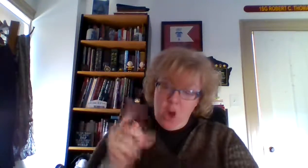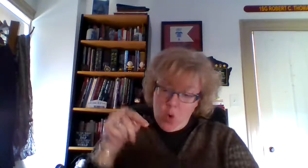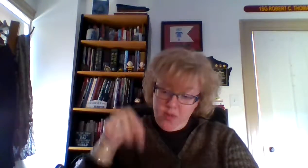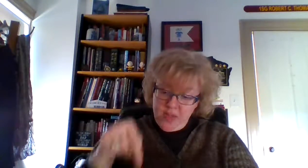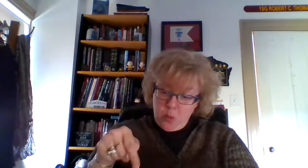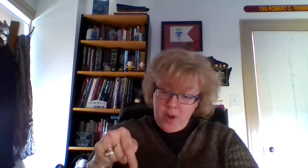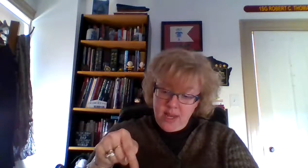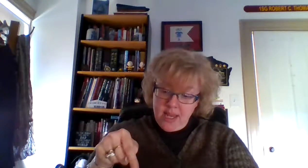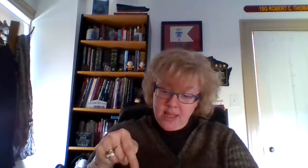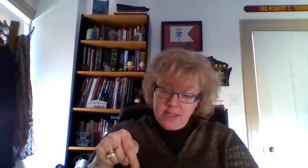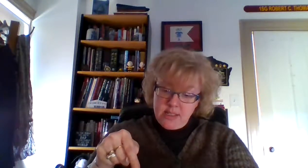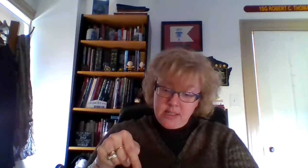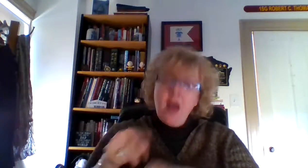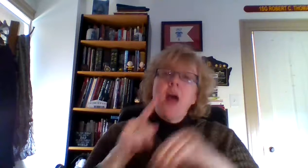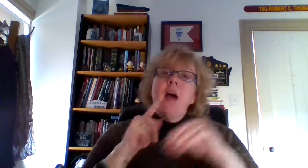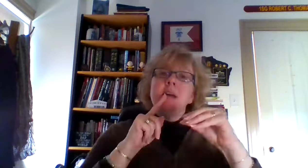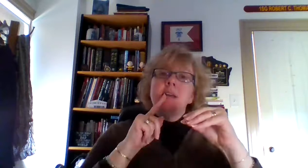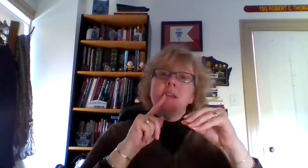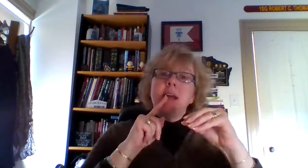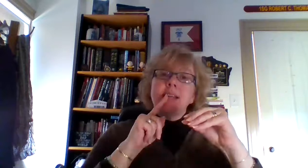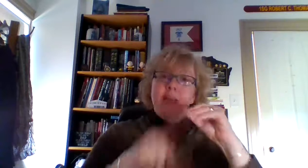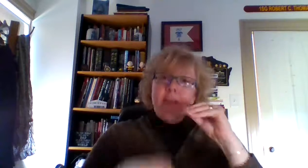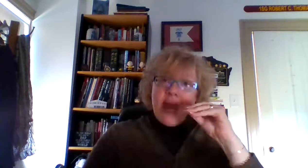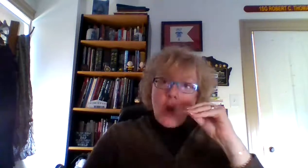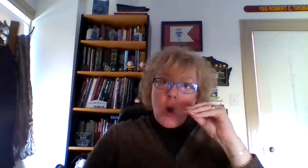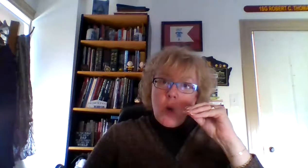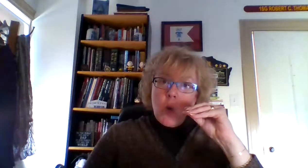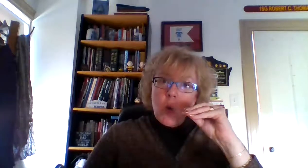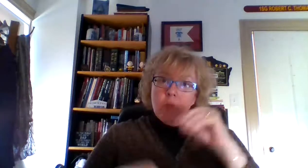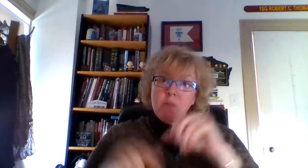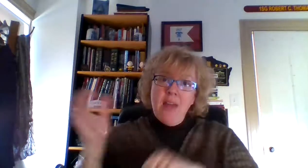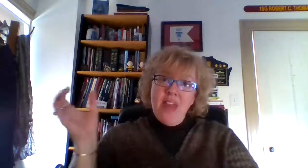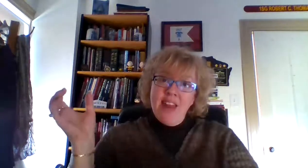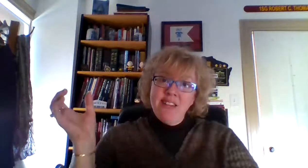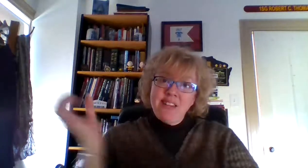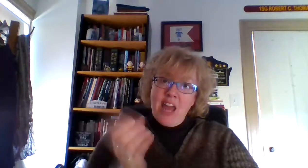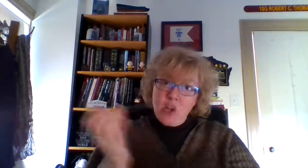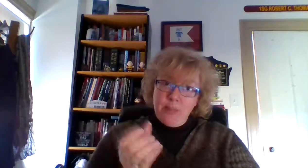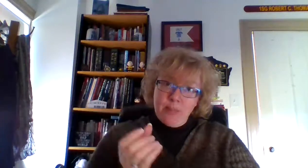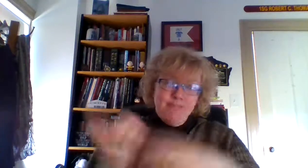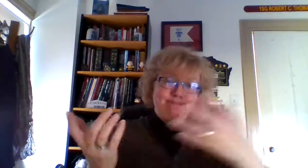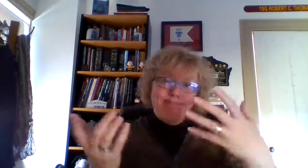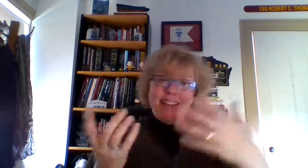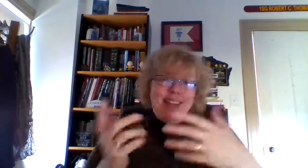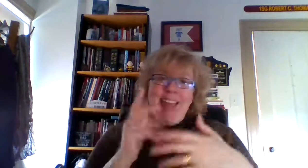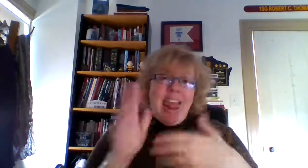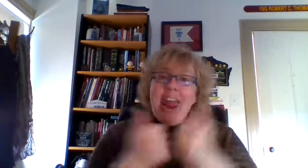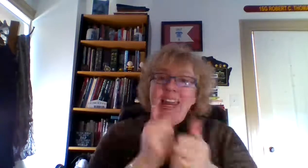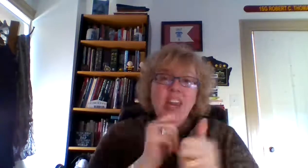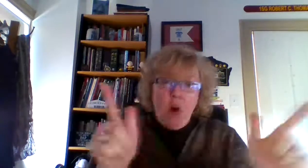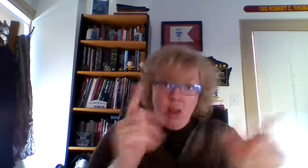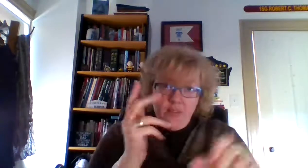or this one is like tomato and then ketchup. Any and all of